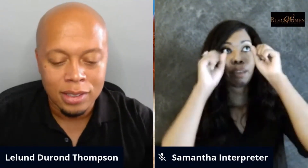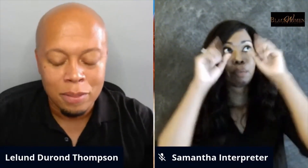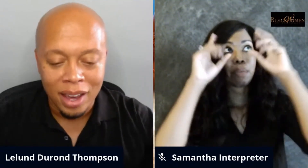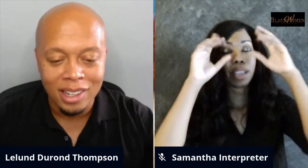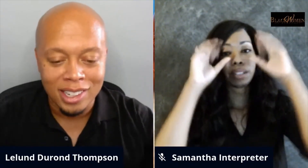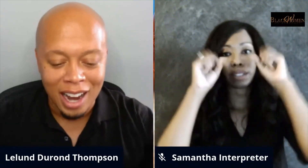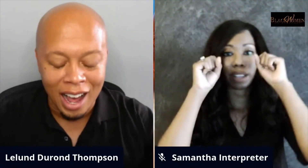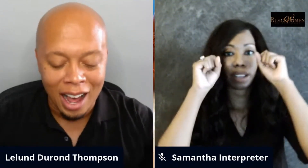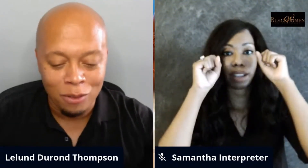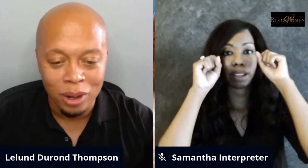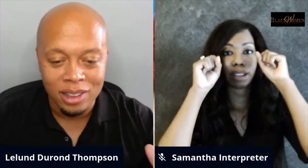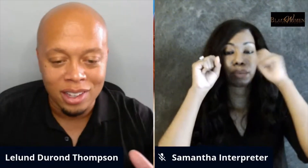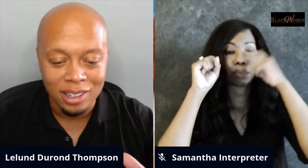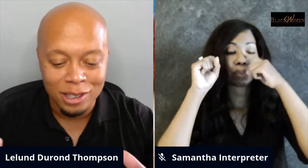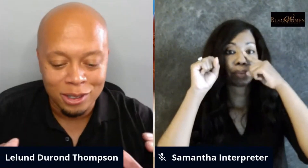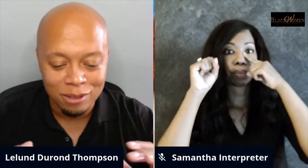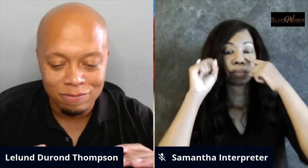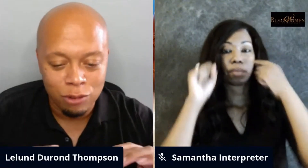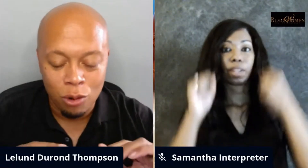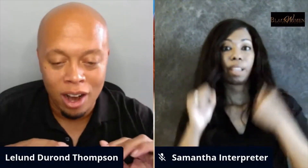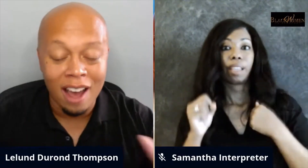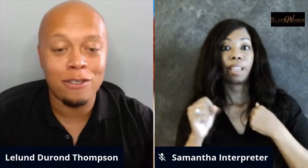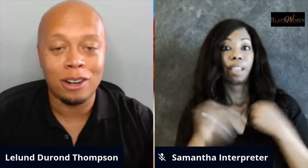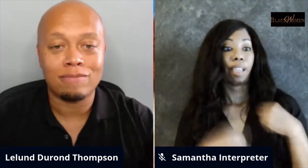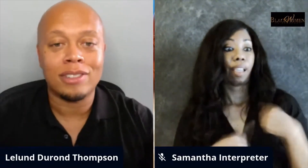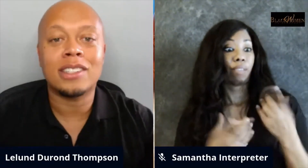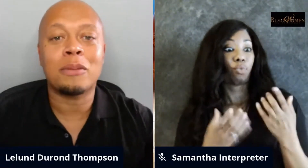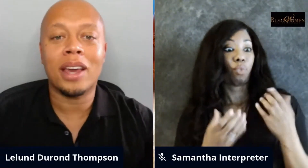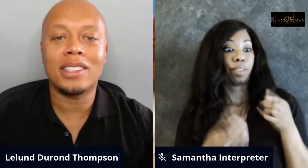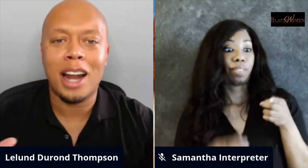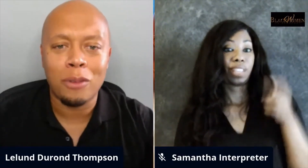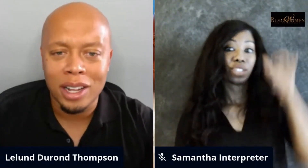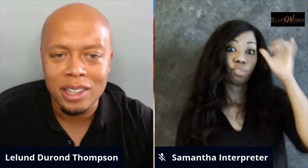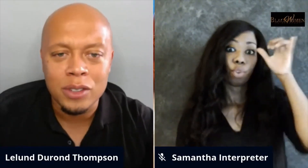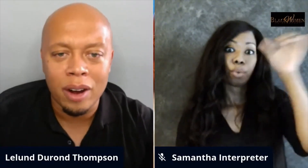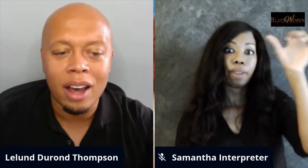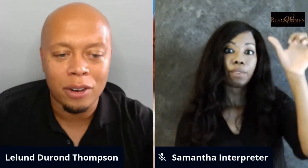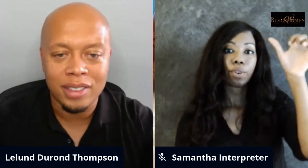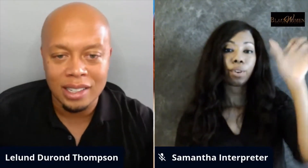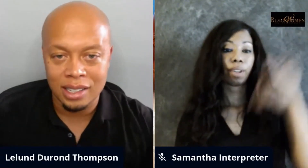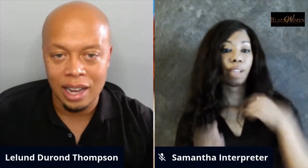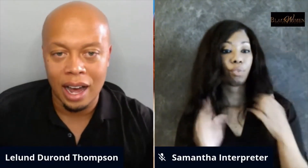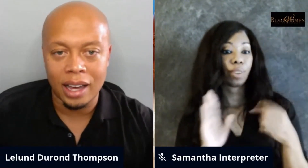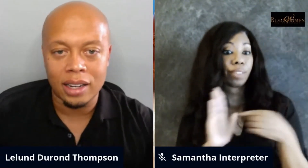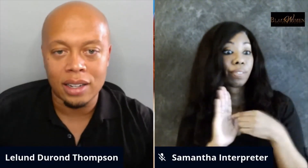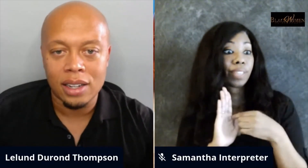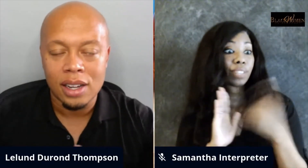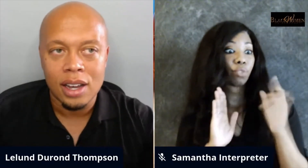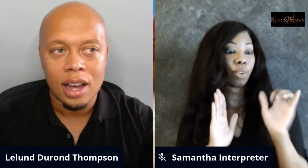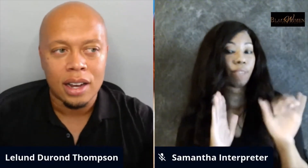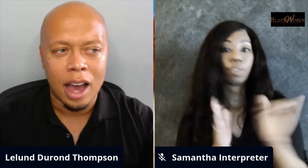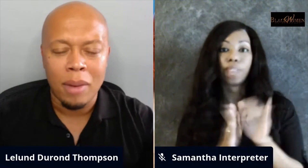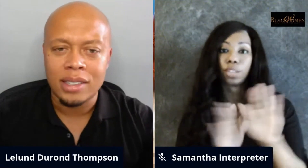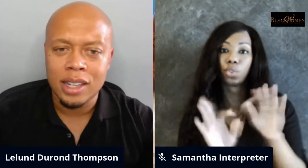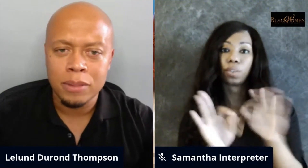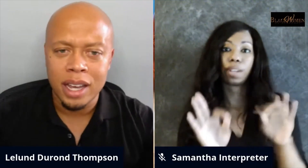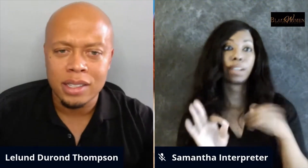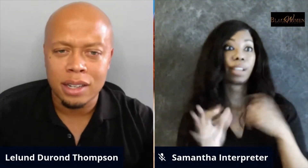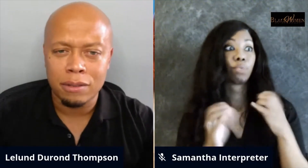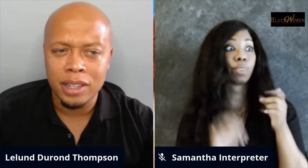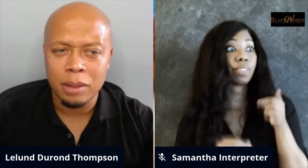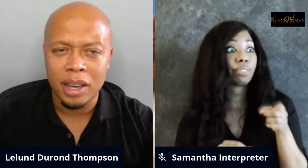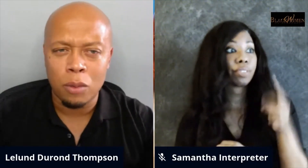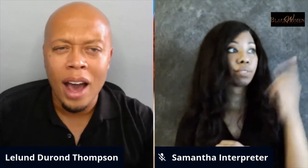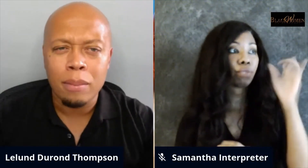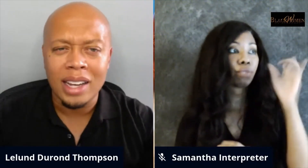This is amazing. I've wanted these forever. This is amazing. I've wanted these forever. That's the line. Now, my subtext